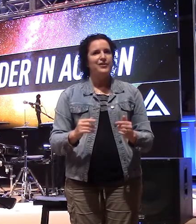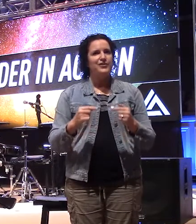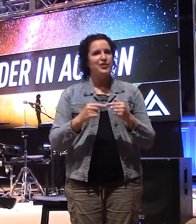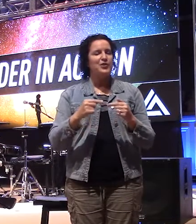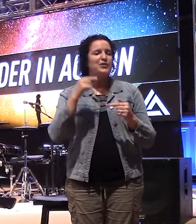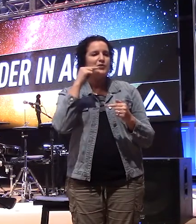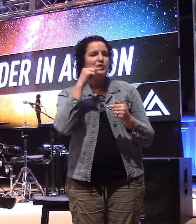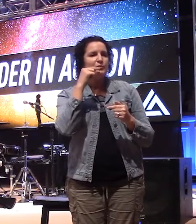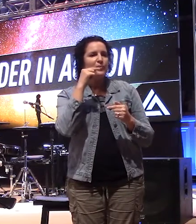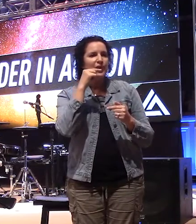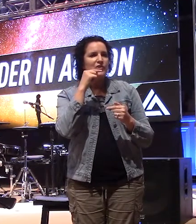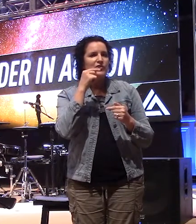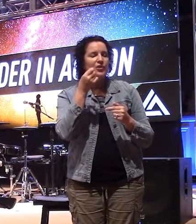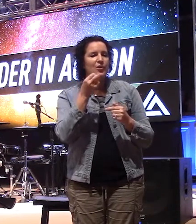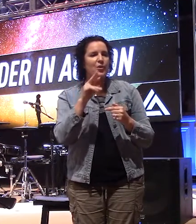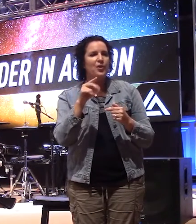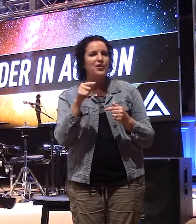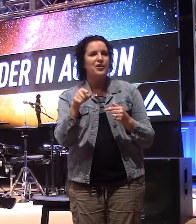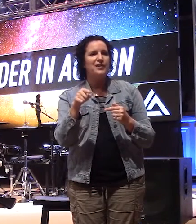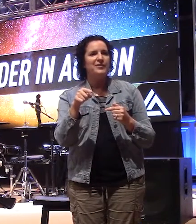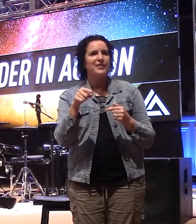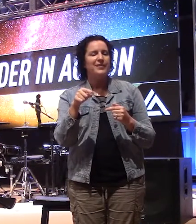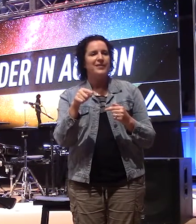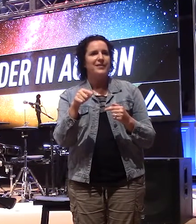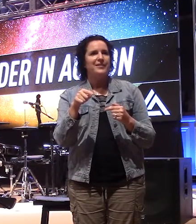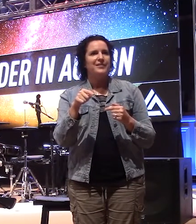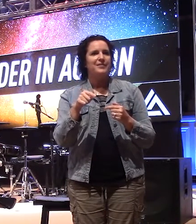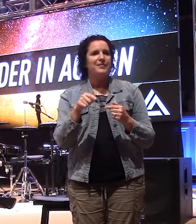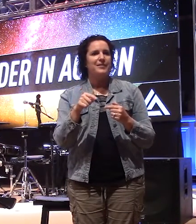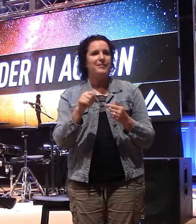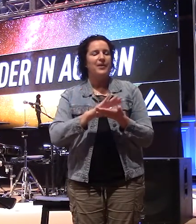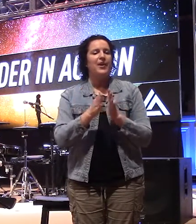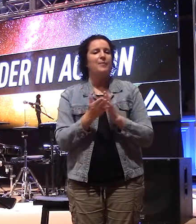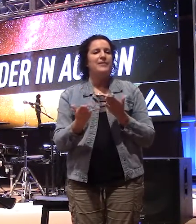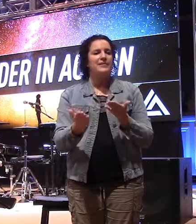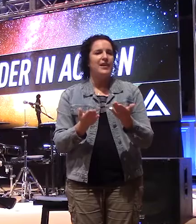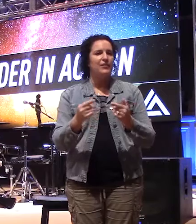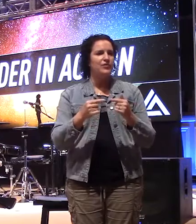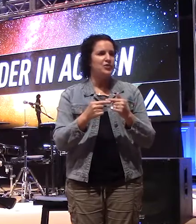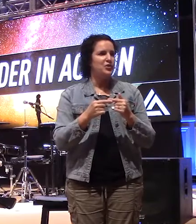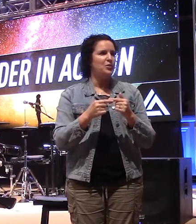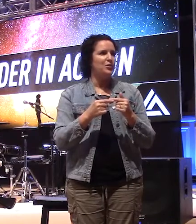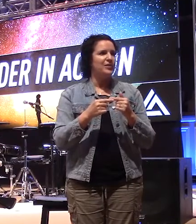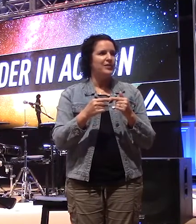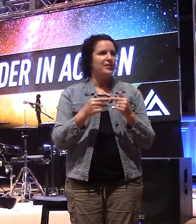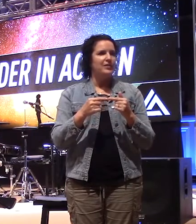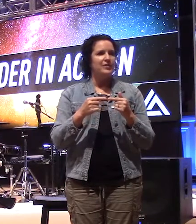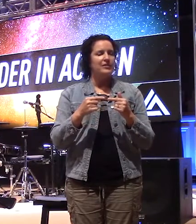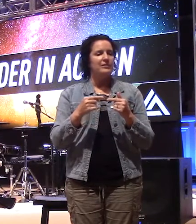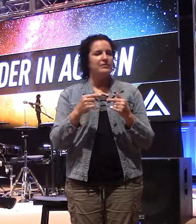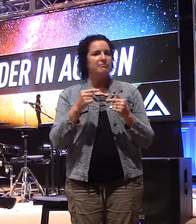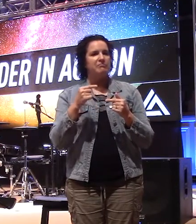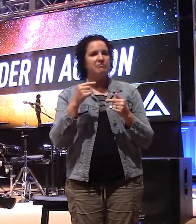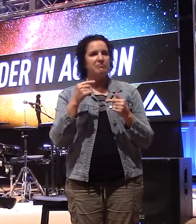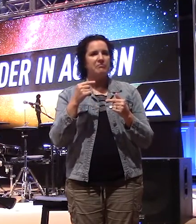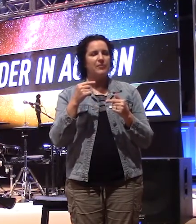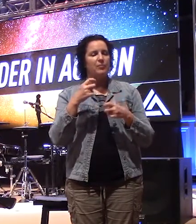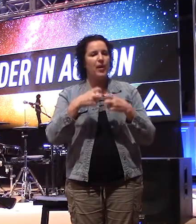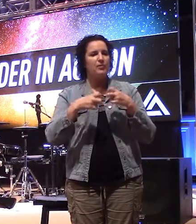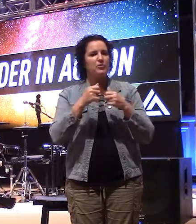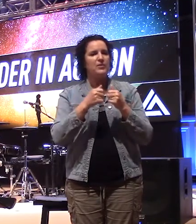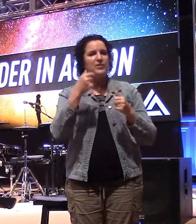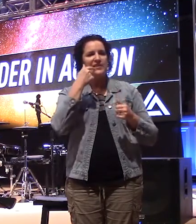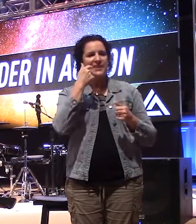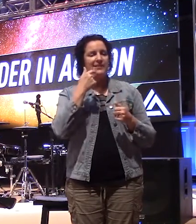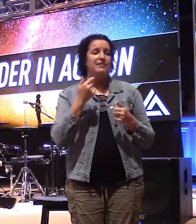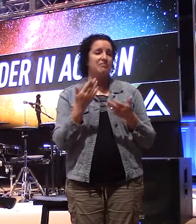freedom has a corresponding bondage, every bondage has a corresponding freedom. And when there is the willingness to be restricted, there is great liberation